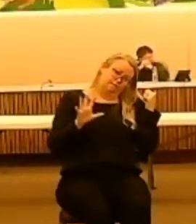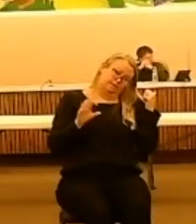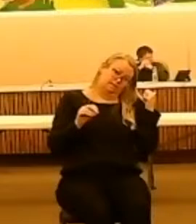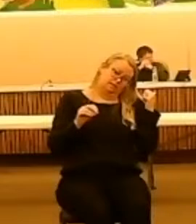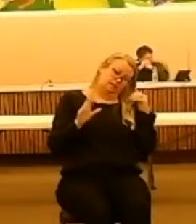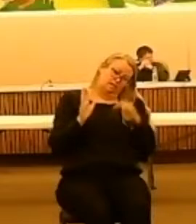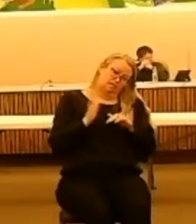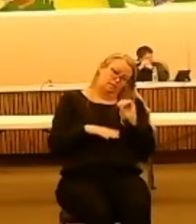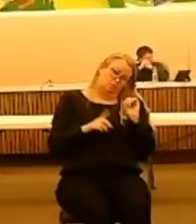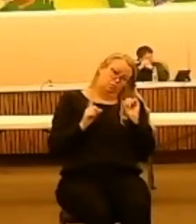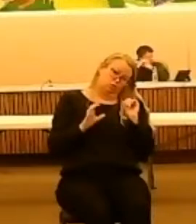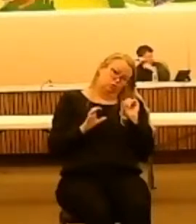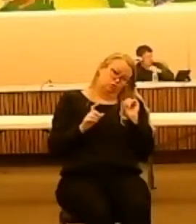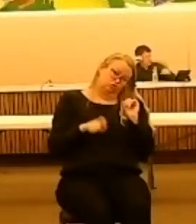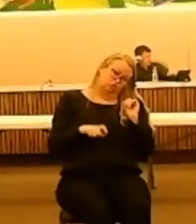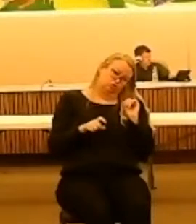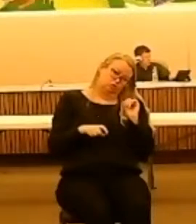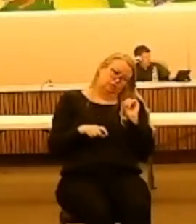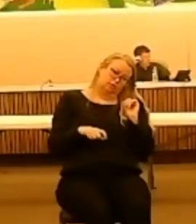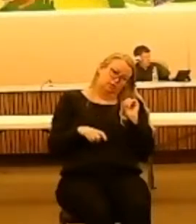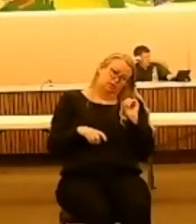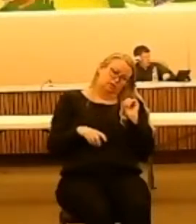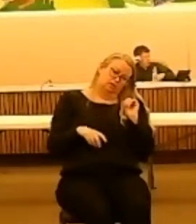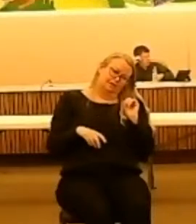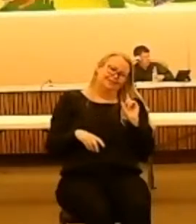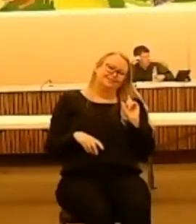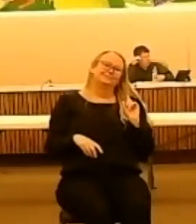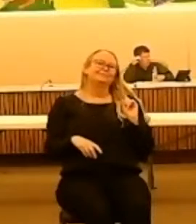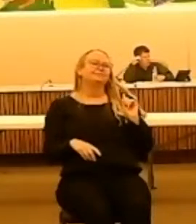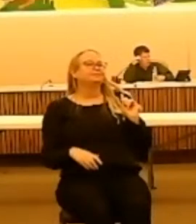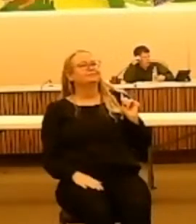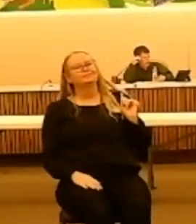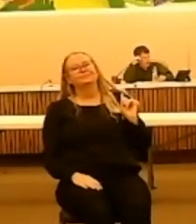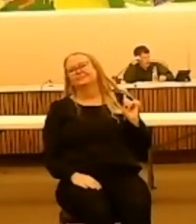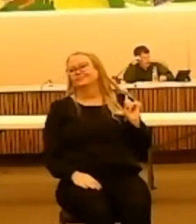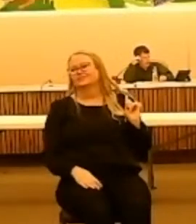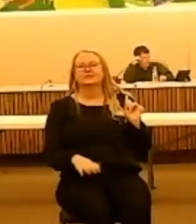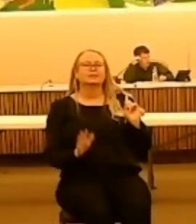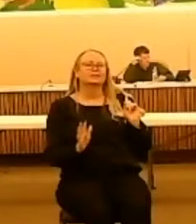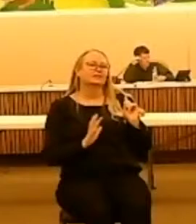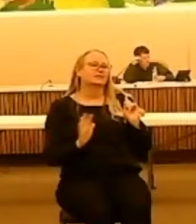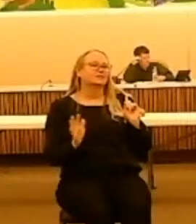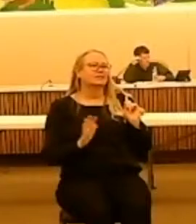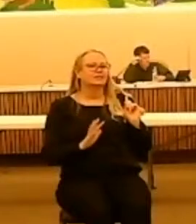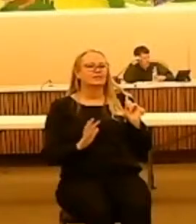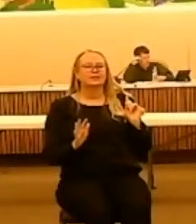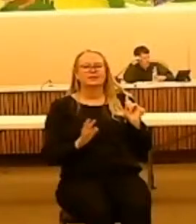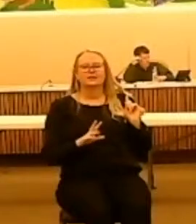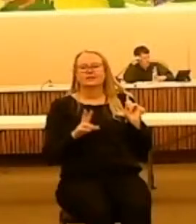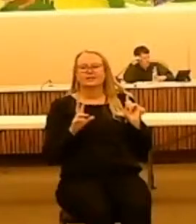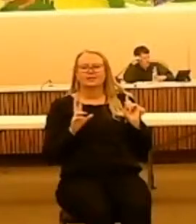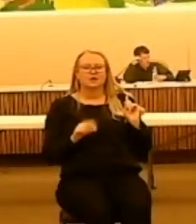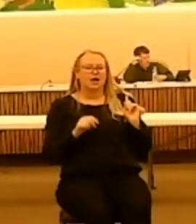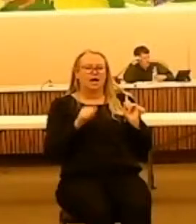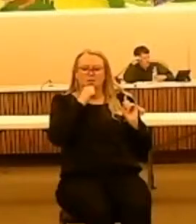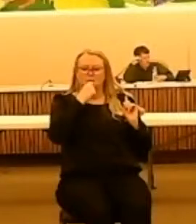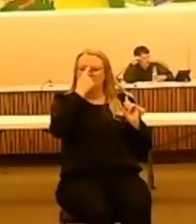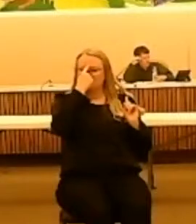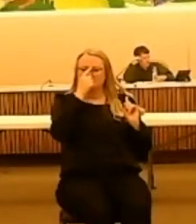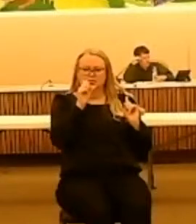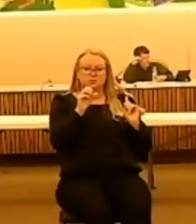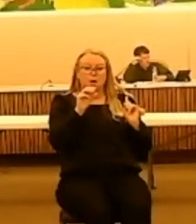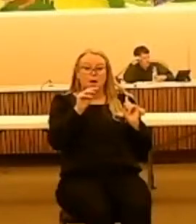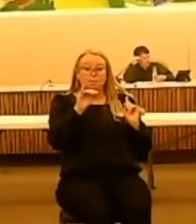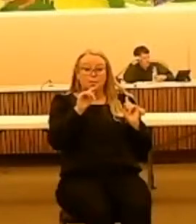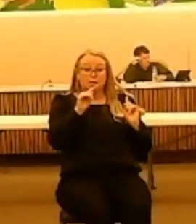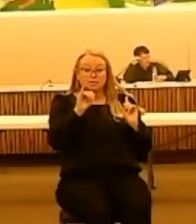multi-family? I don't think you do, because again, typically they're not as big a,